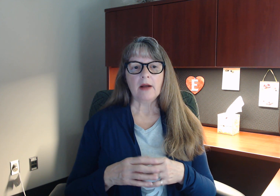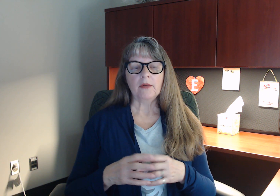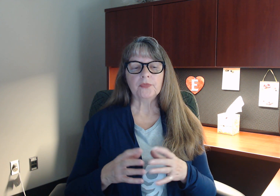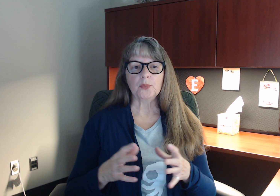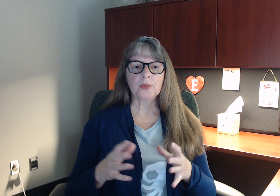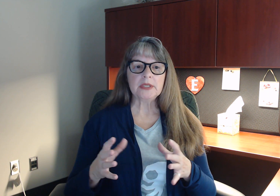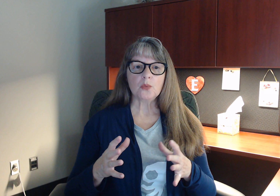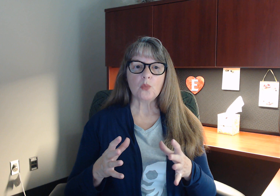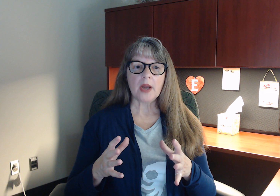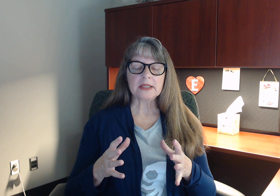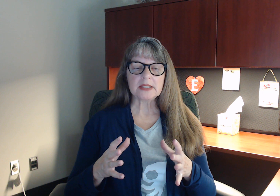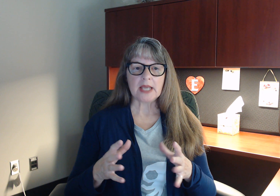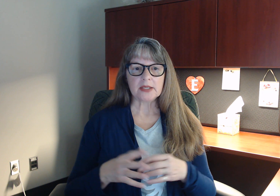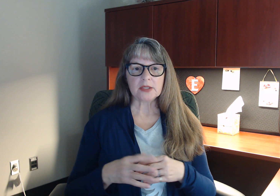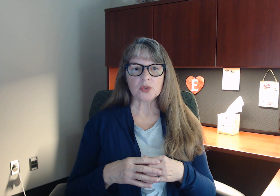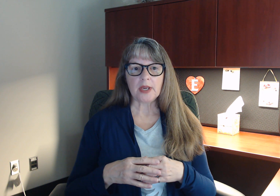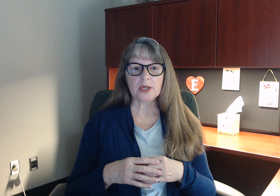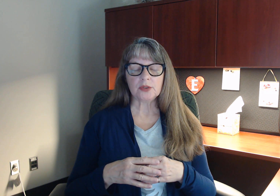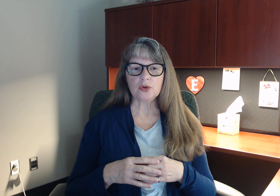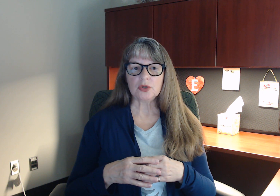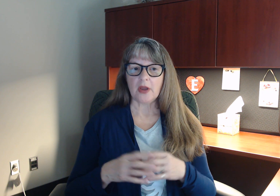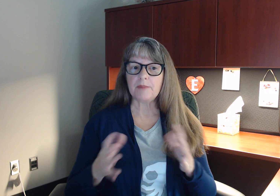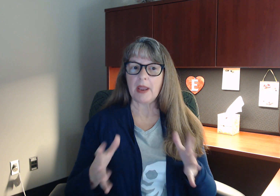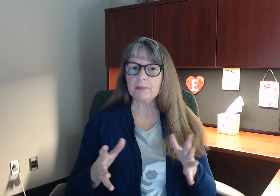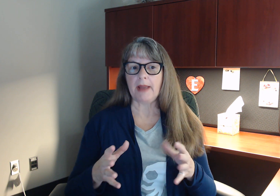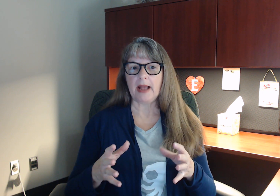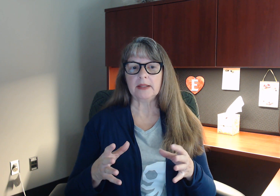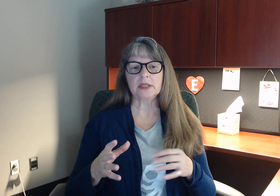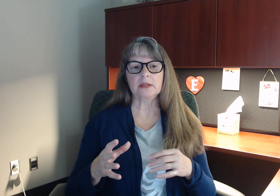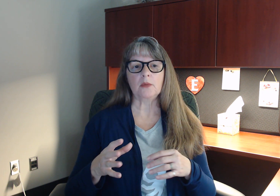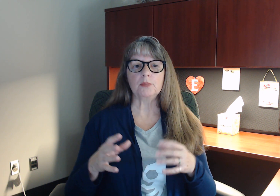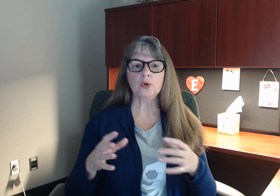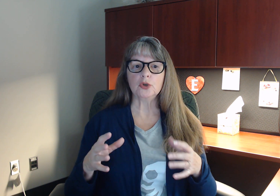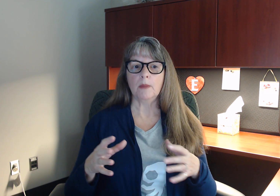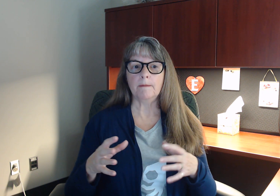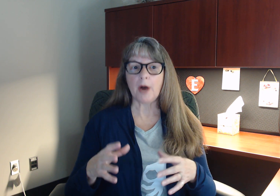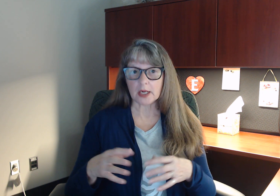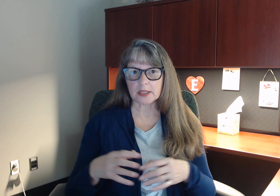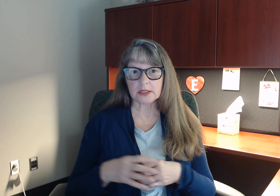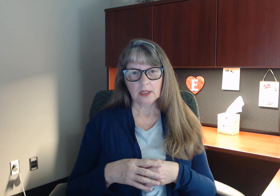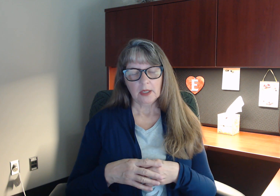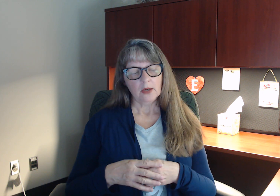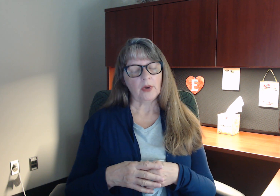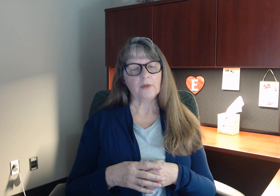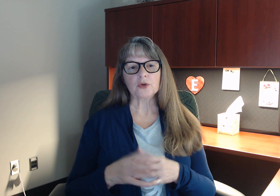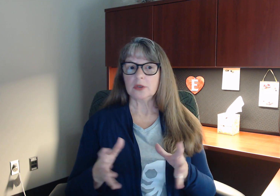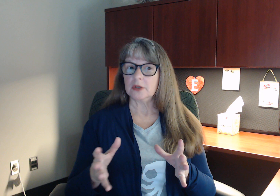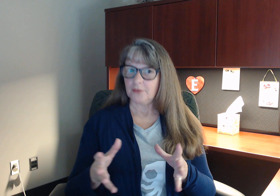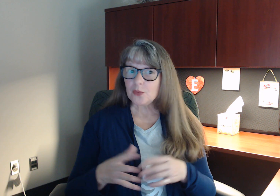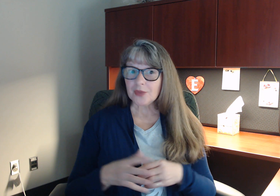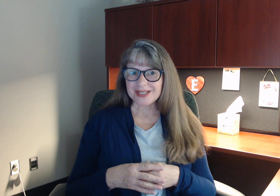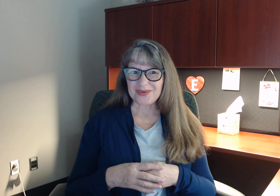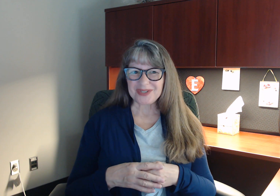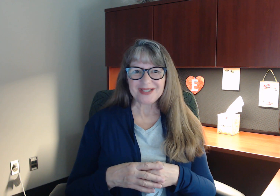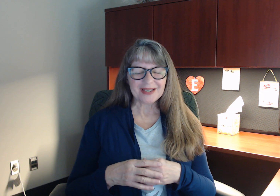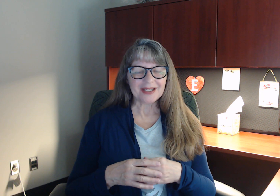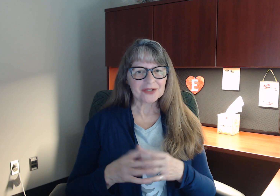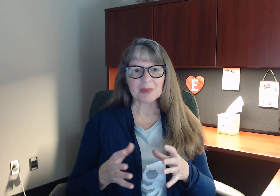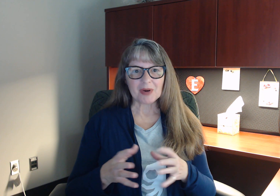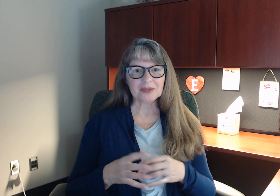the reason why this sign is this way is they used to have paper ballots that they would put into a box. When I first started to vote, that's how we did it in a small little